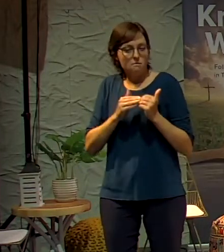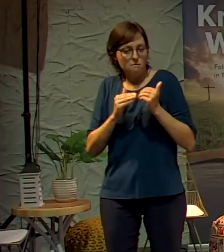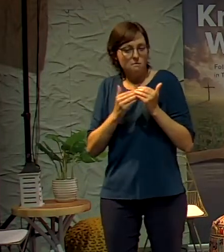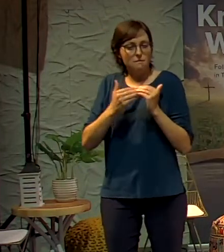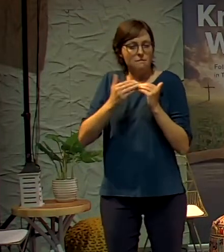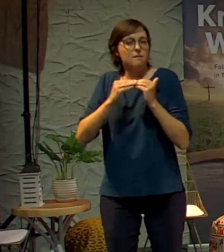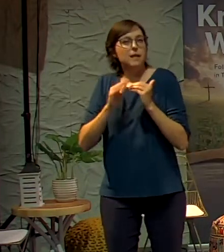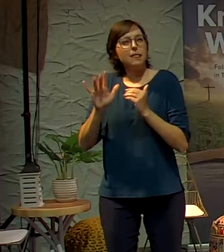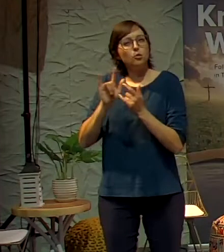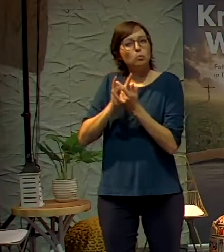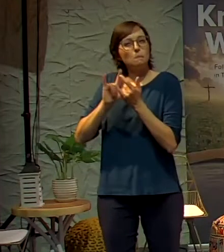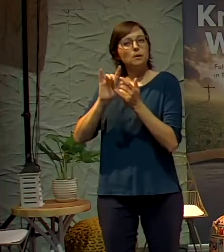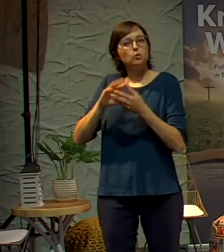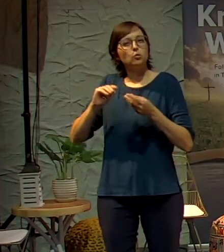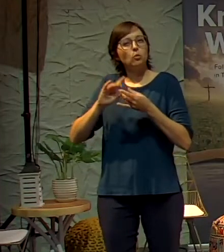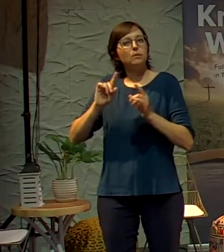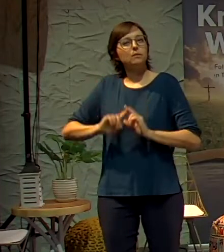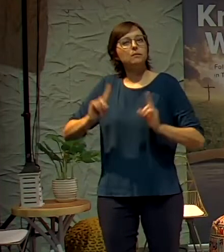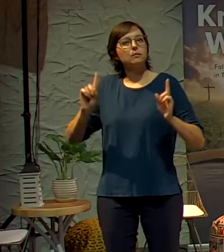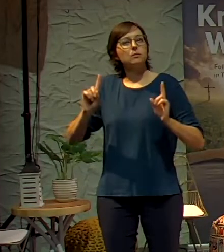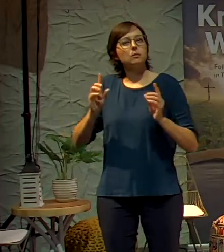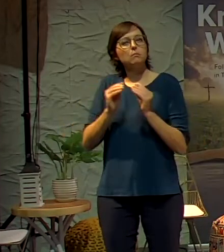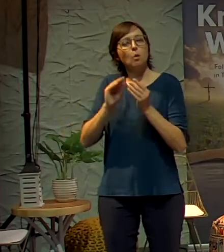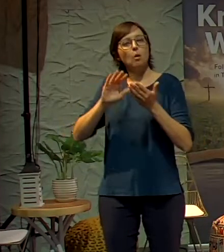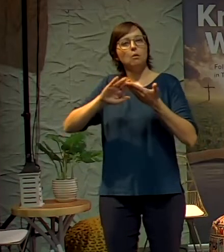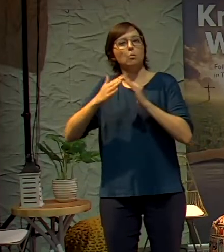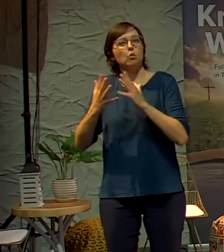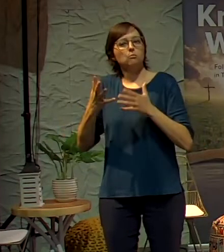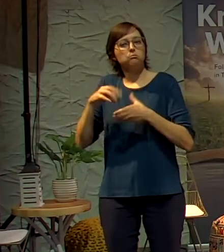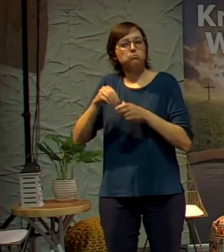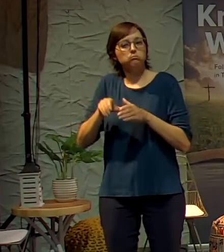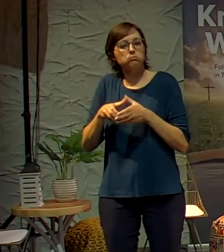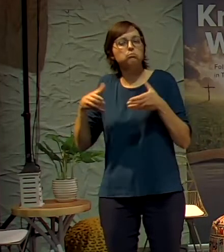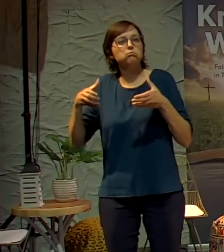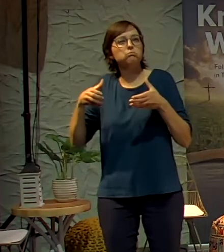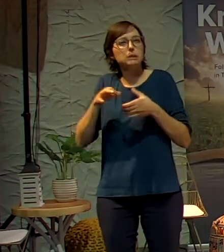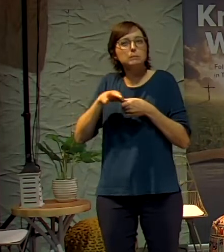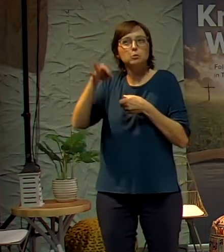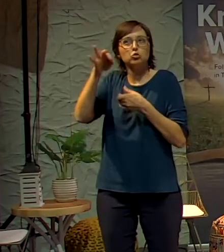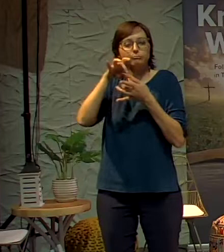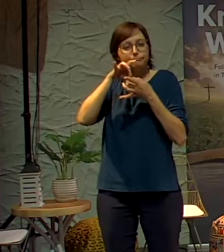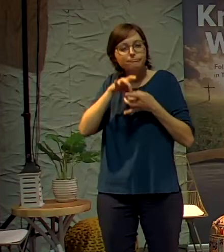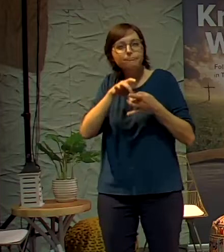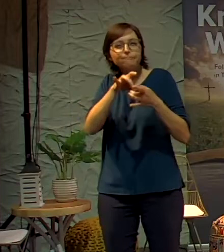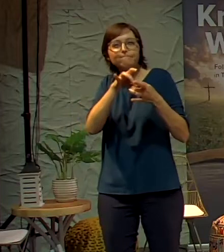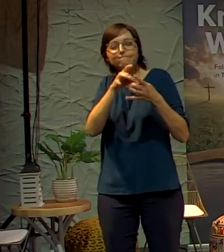story. It's communal. It's profoundly spiritual. It's connected to Jesus,